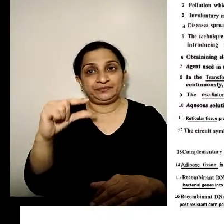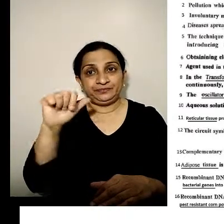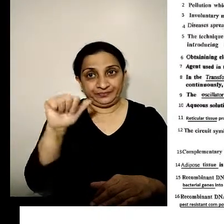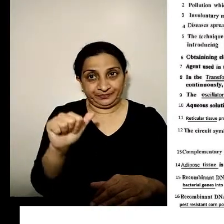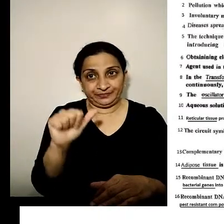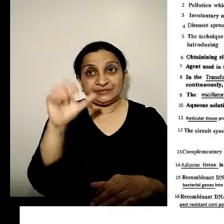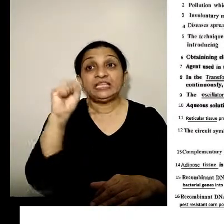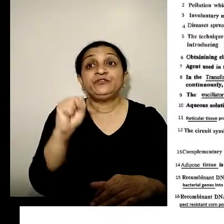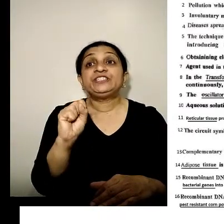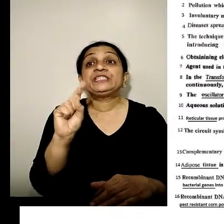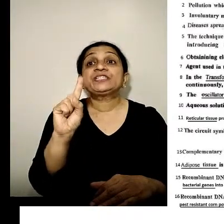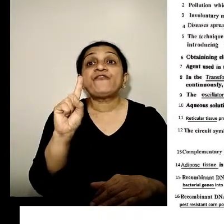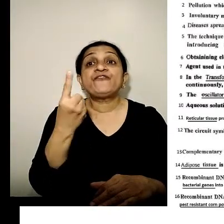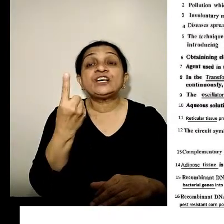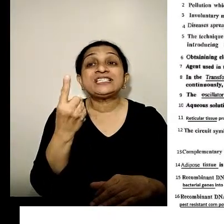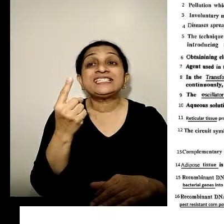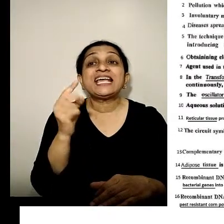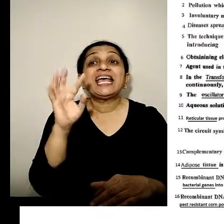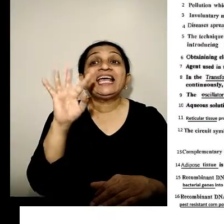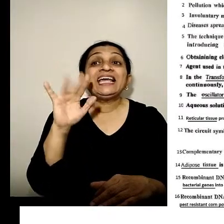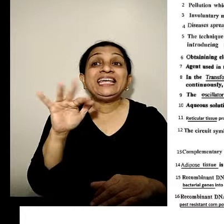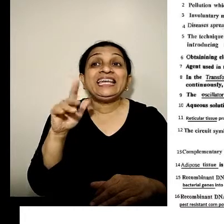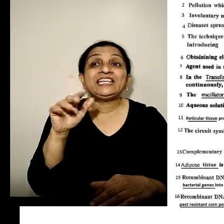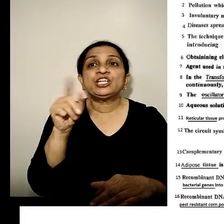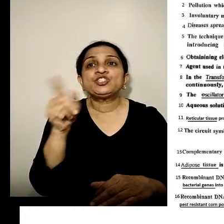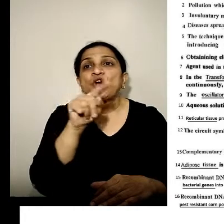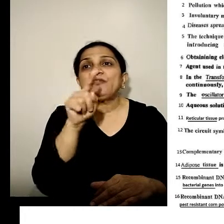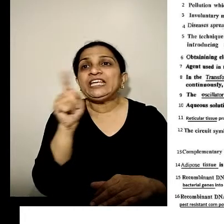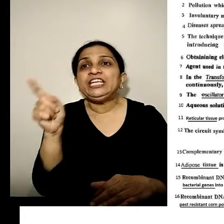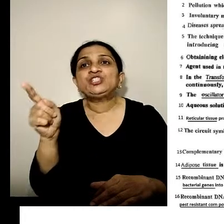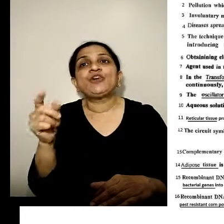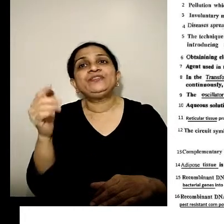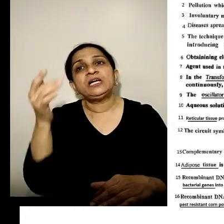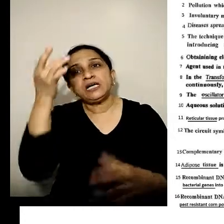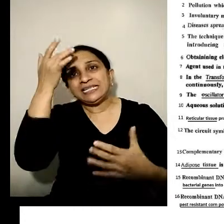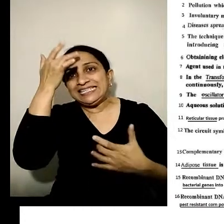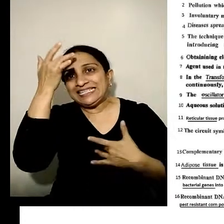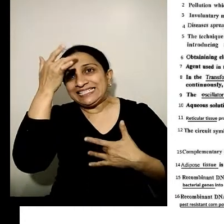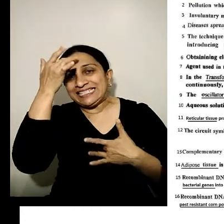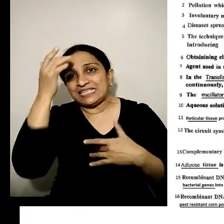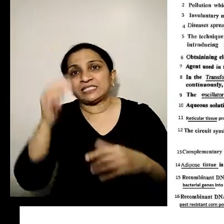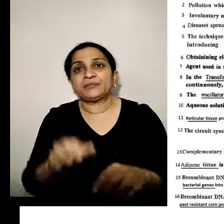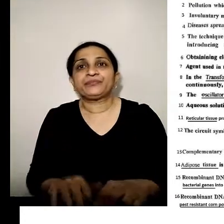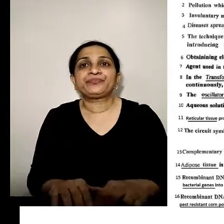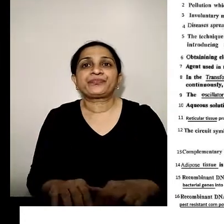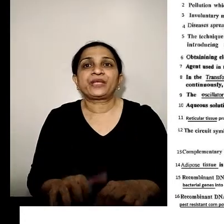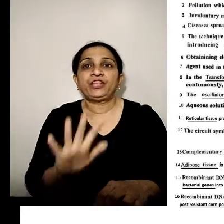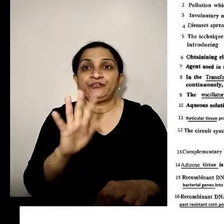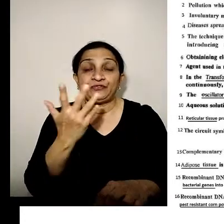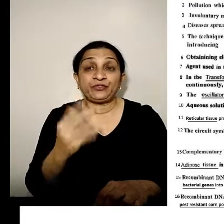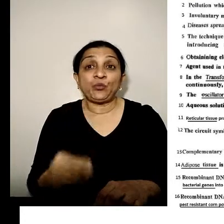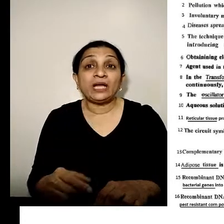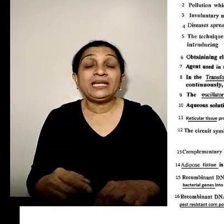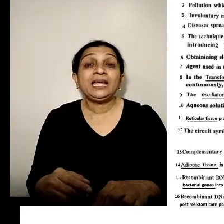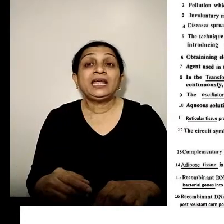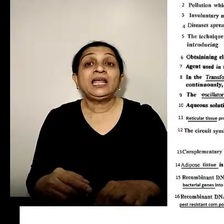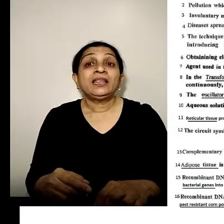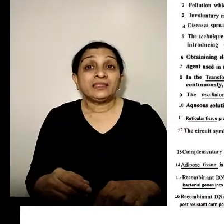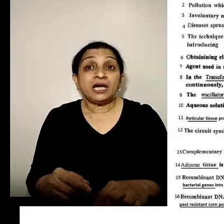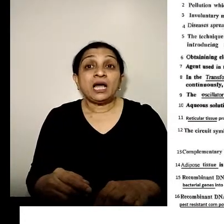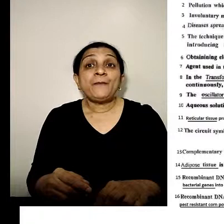gas, which is the first letters of each of the diseases. Fifth